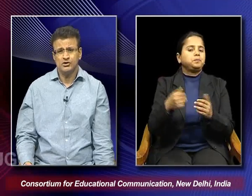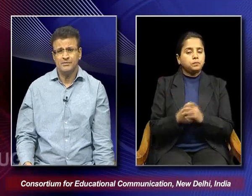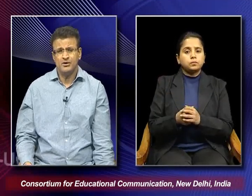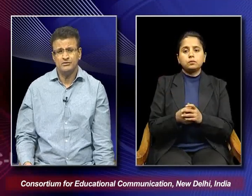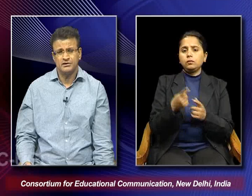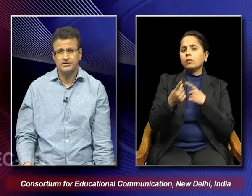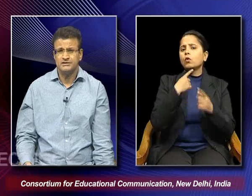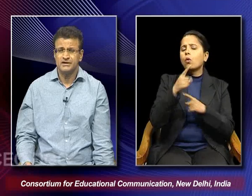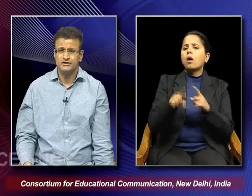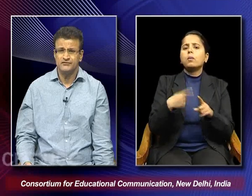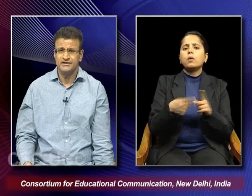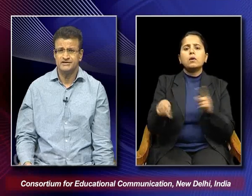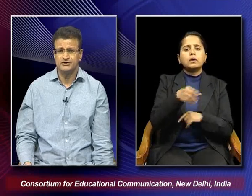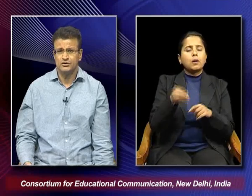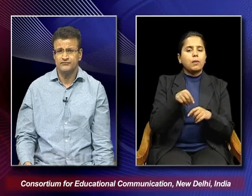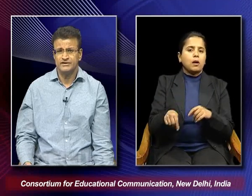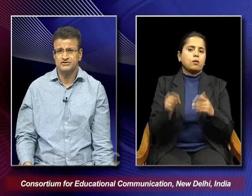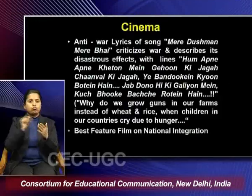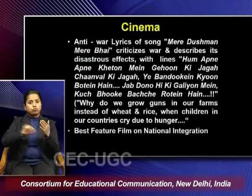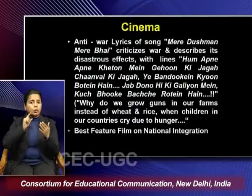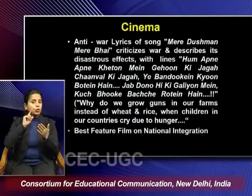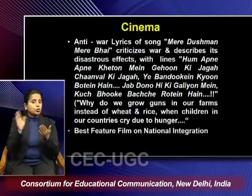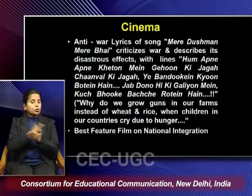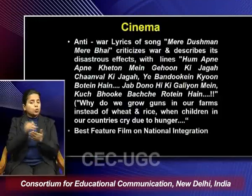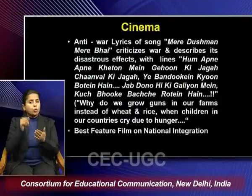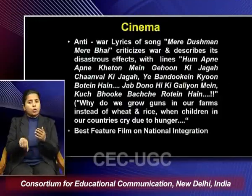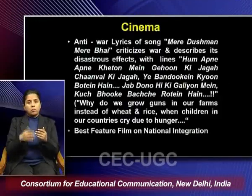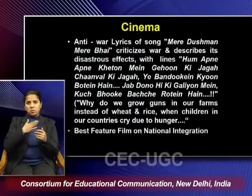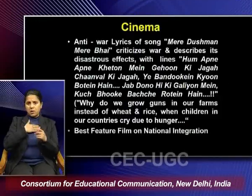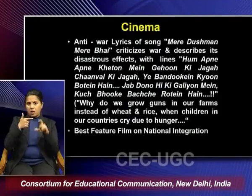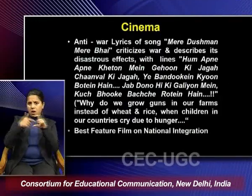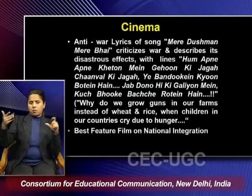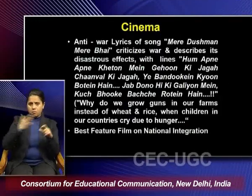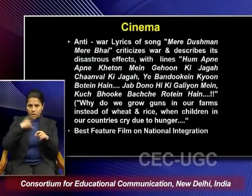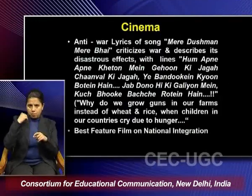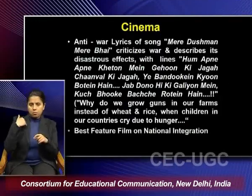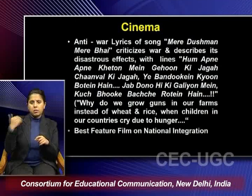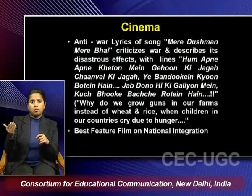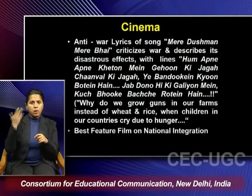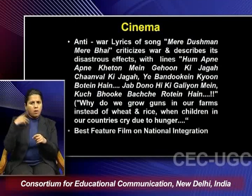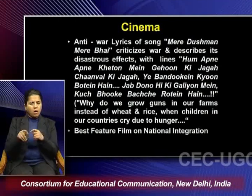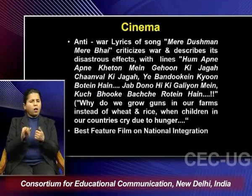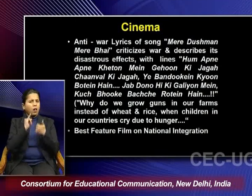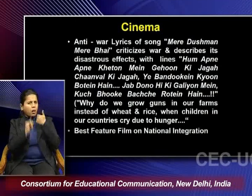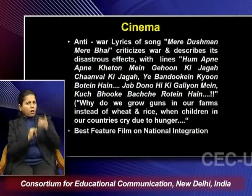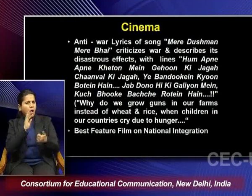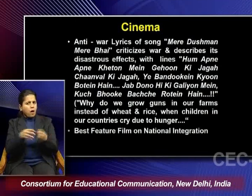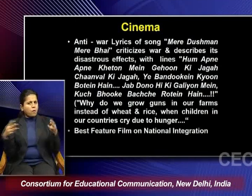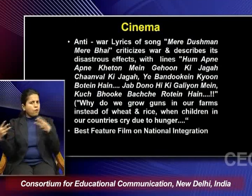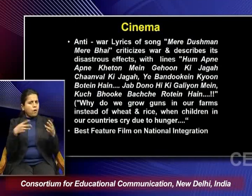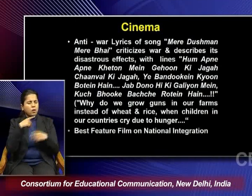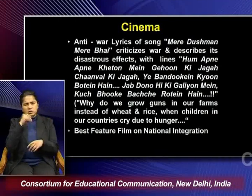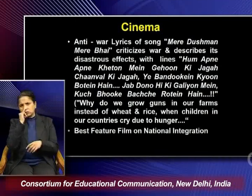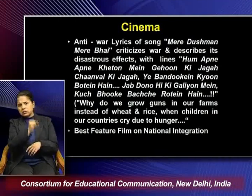you talk about the kind of lyrics of that song Mere Dushman Mere Bhai, which criticizes the war and describes